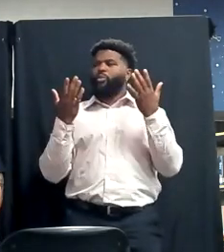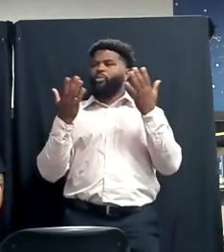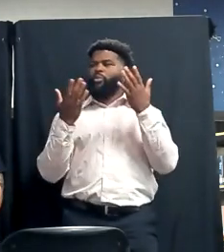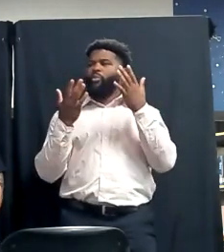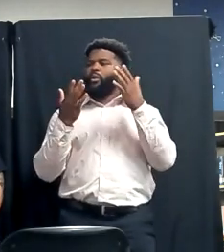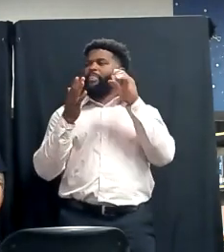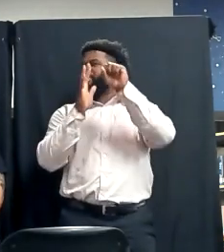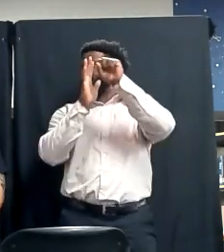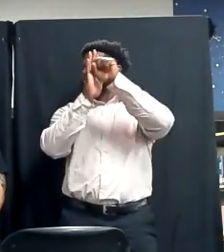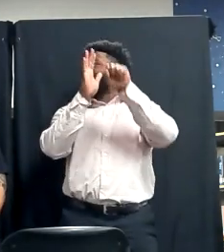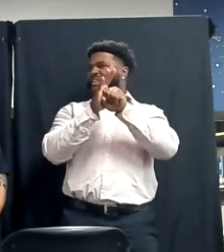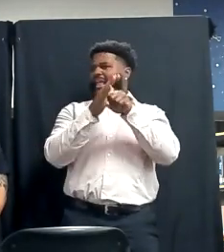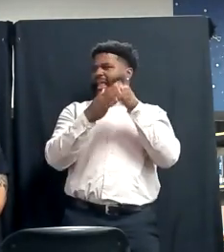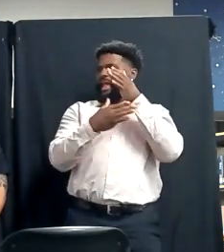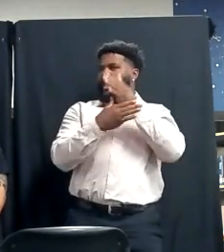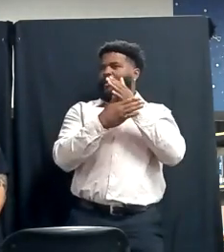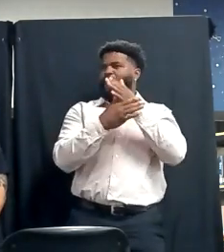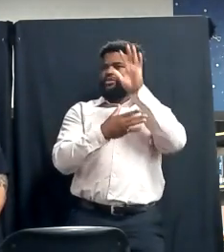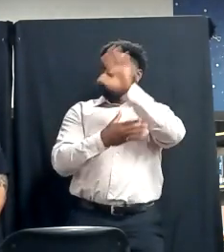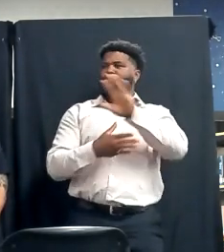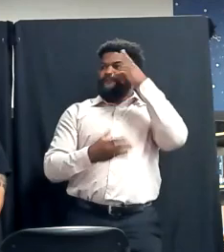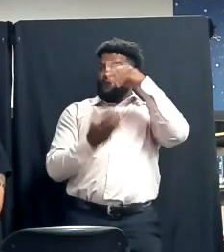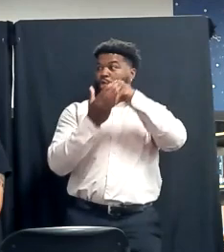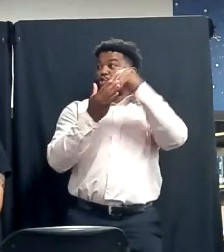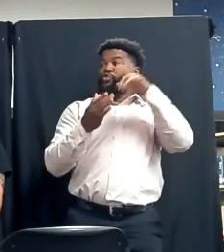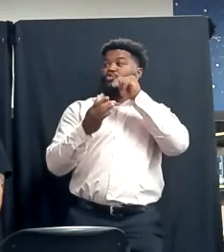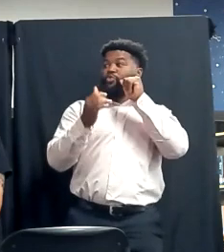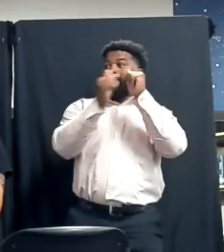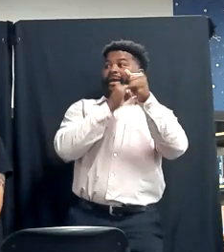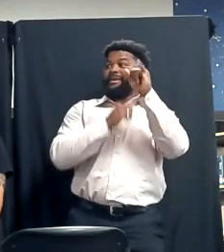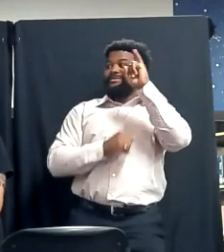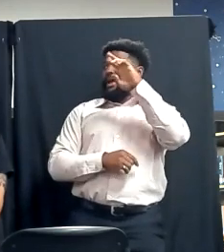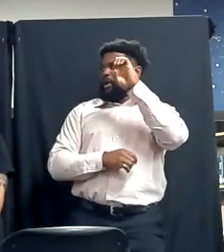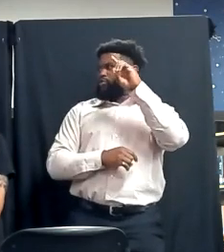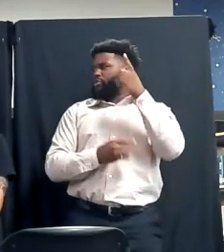state average was for students passing iRead?